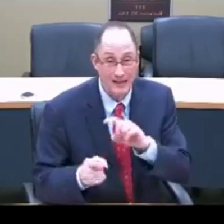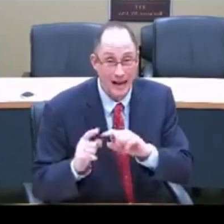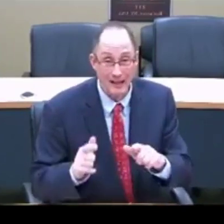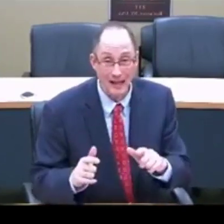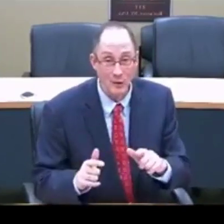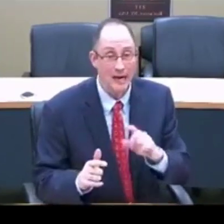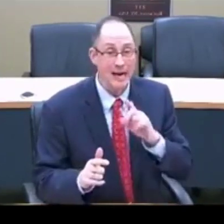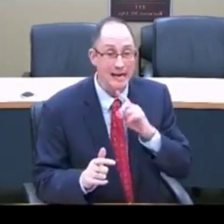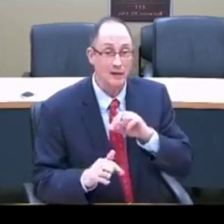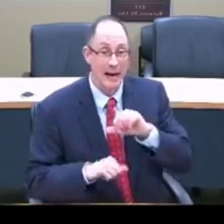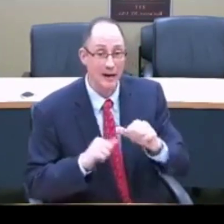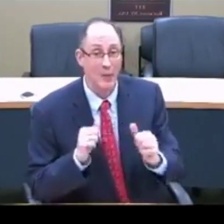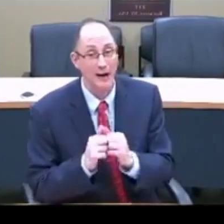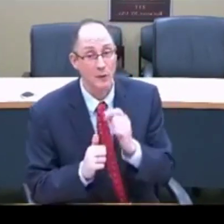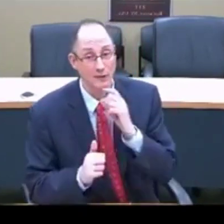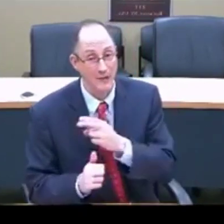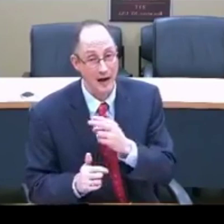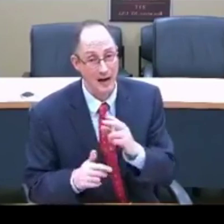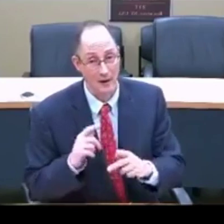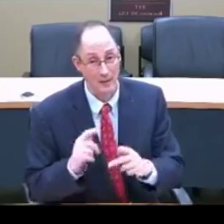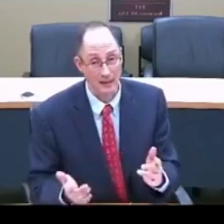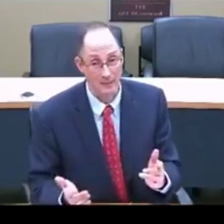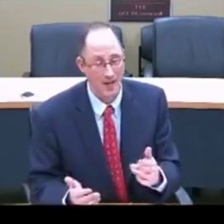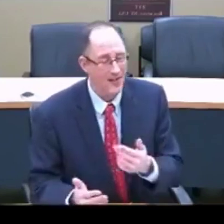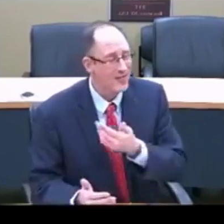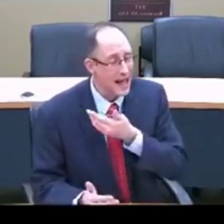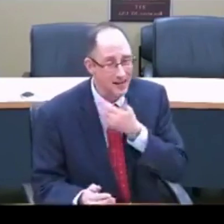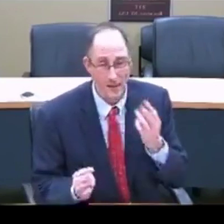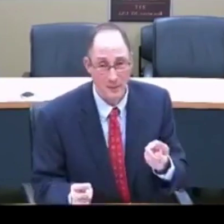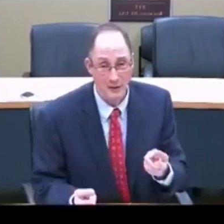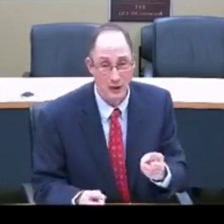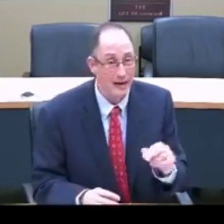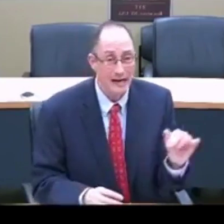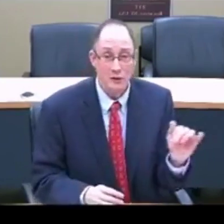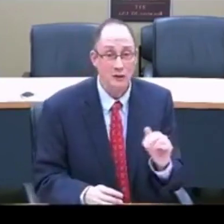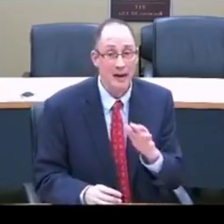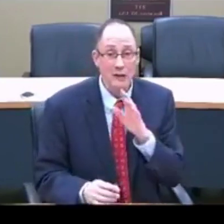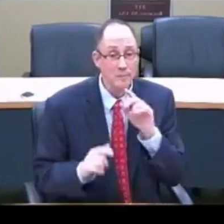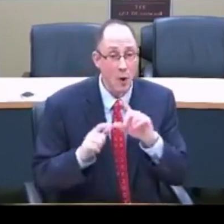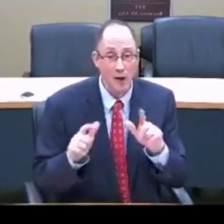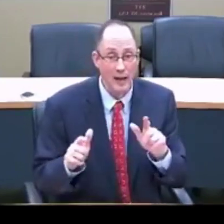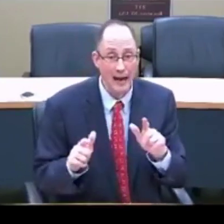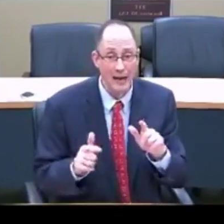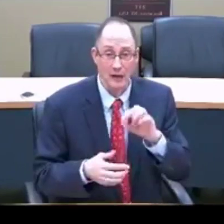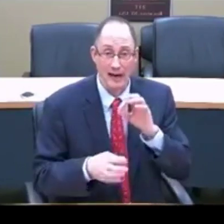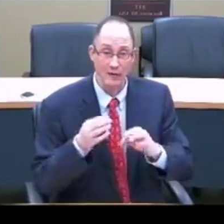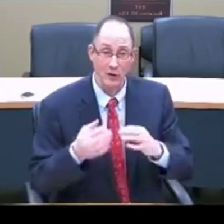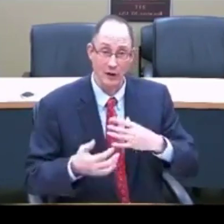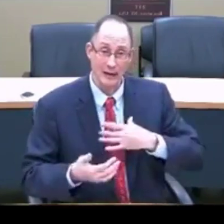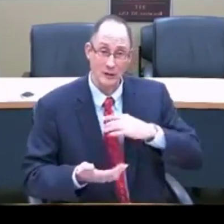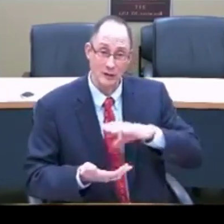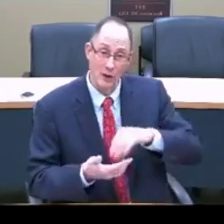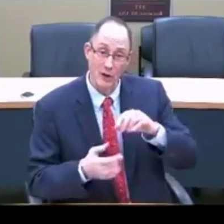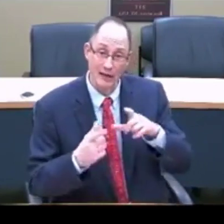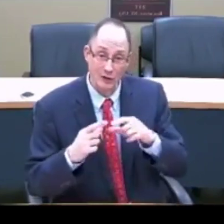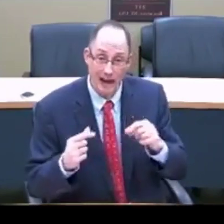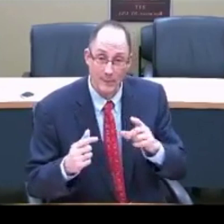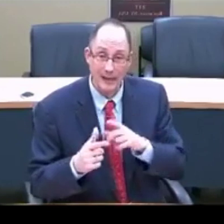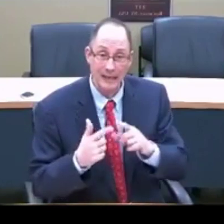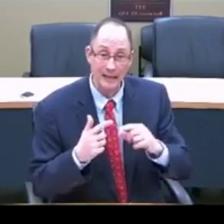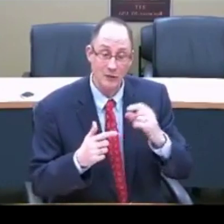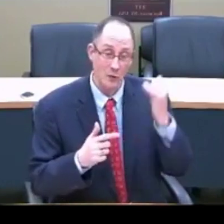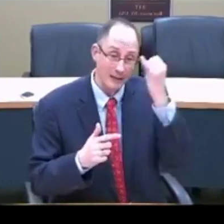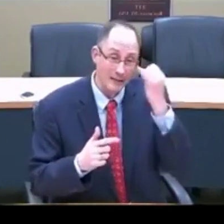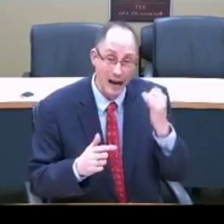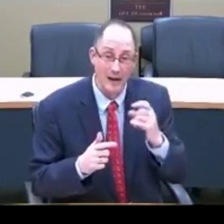sign language is to interact with deaf and deaf hearing people. That is the best thing. Just like a spoken language. If you're interested in learning Japanese